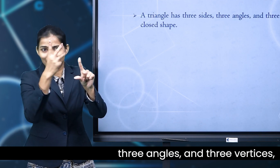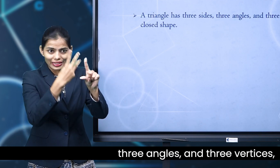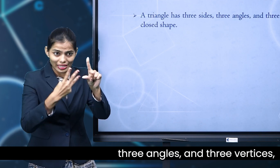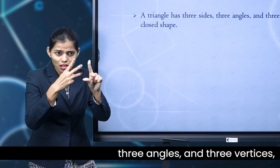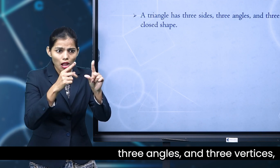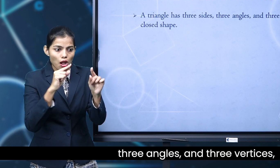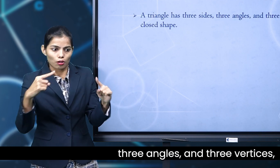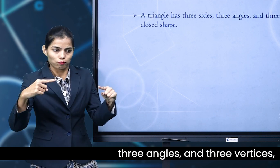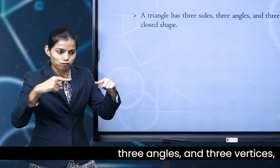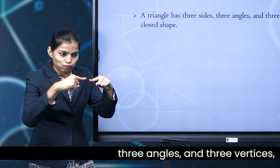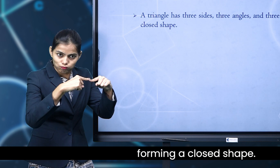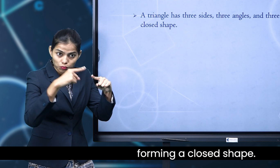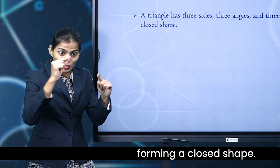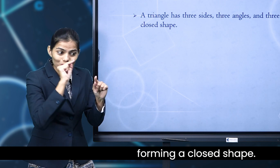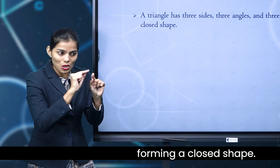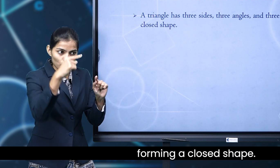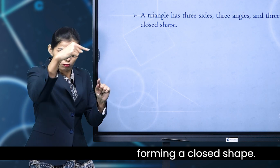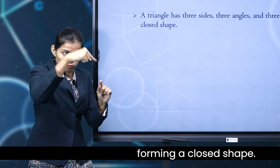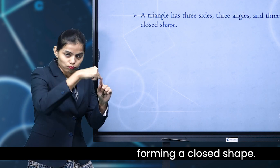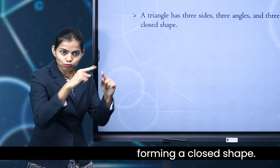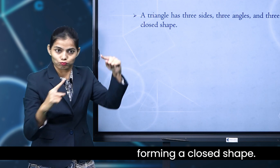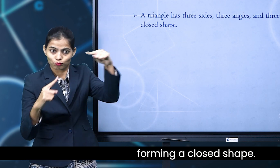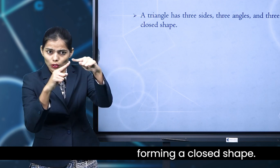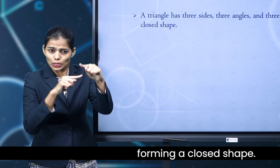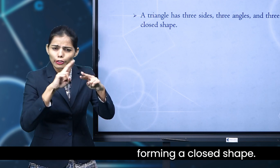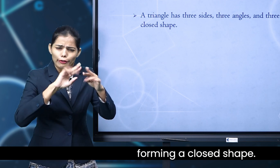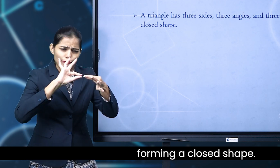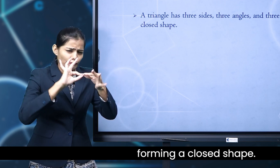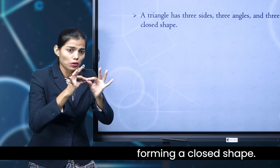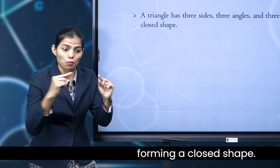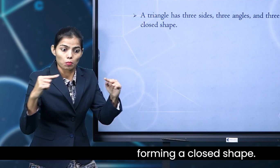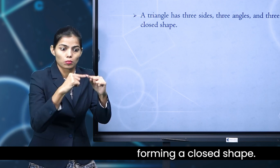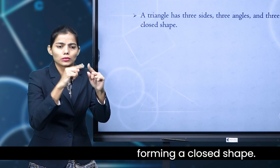and three vertices forming a closed shape.